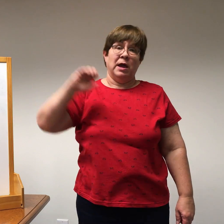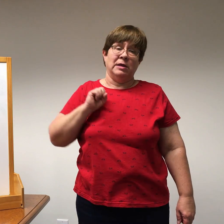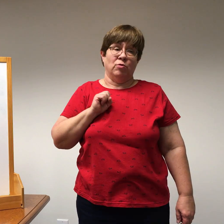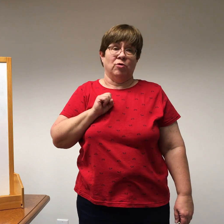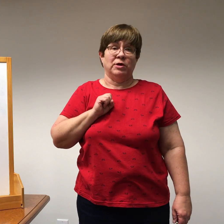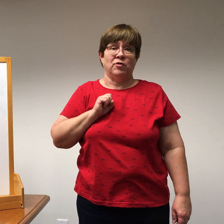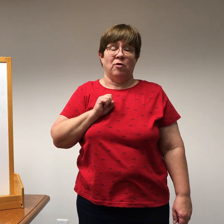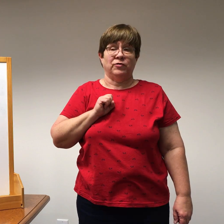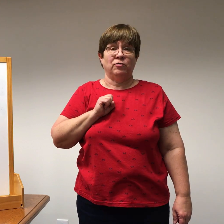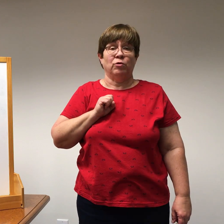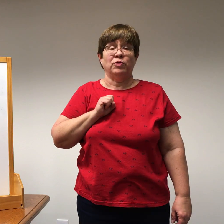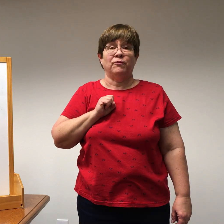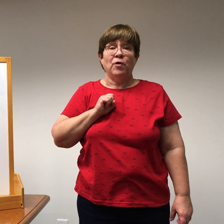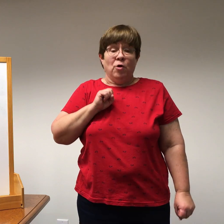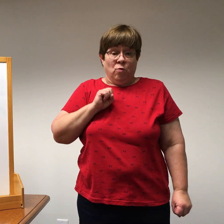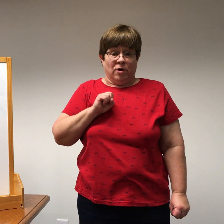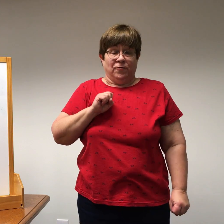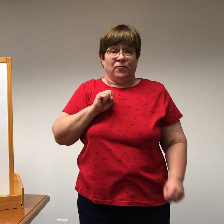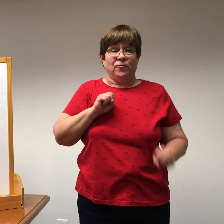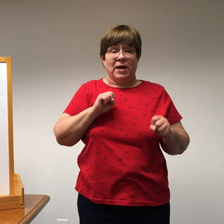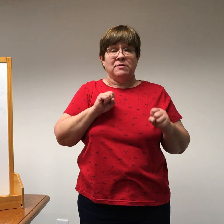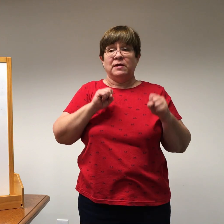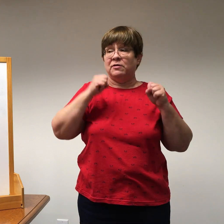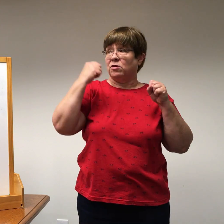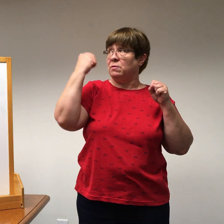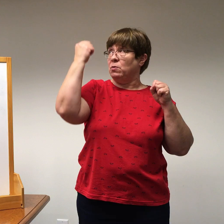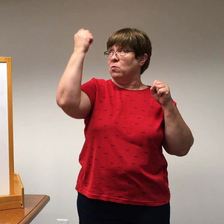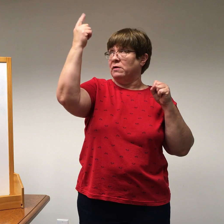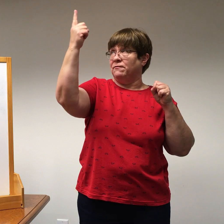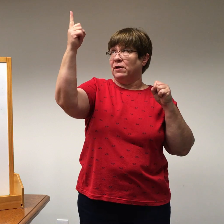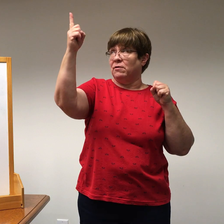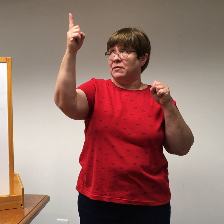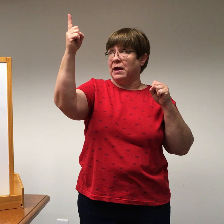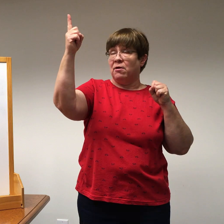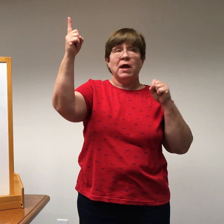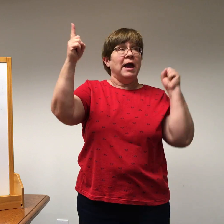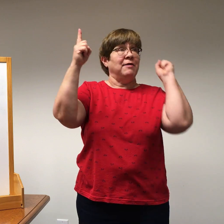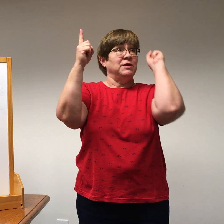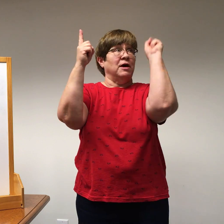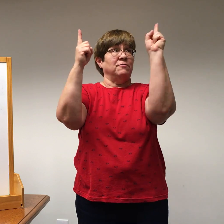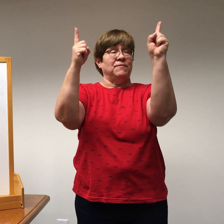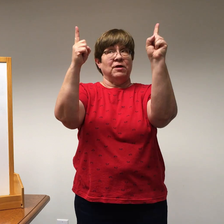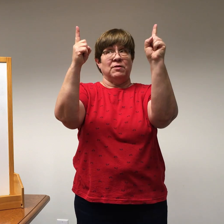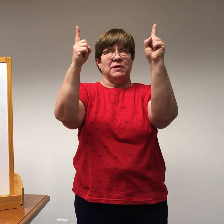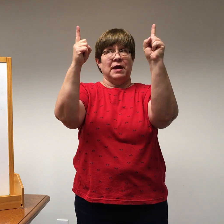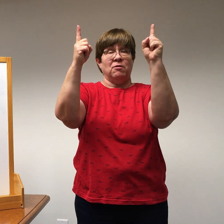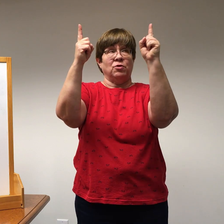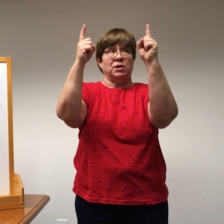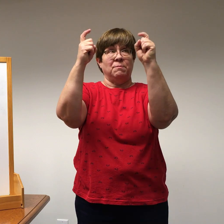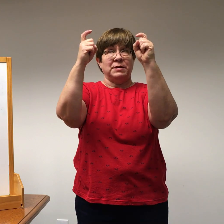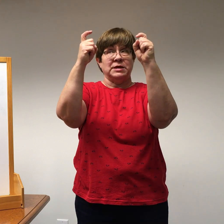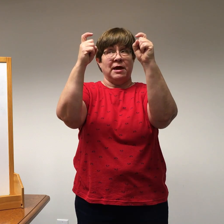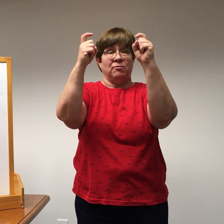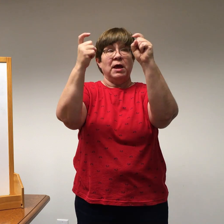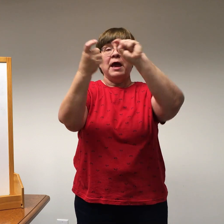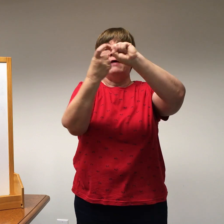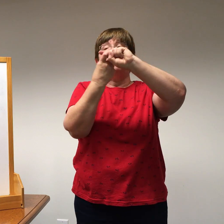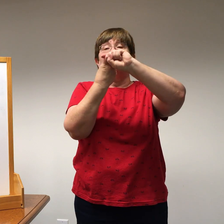And we're going to also learn the word for friends, and it's going to be one finger in the air and the other finger in the air, and they're going to bend down and they're going